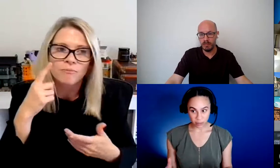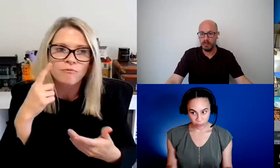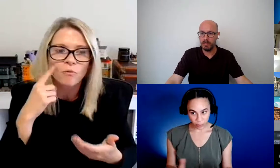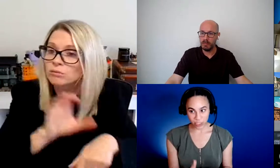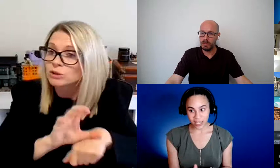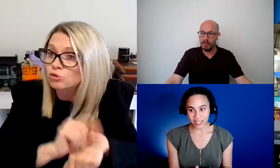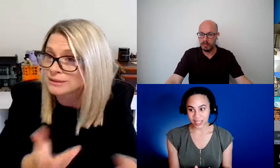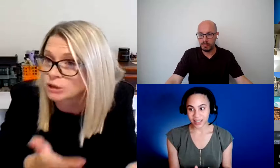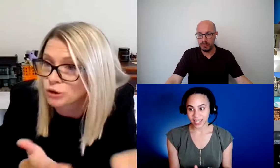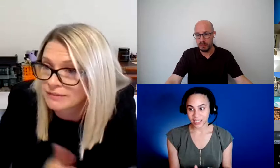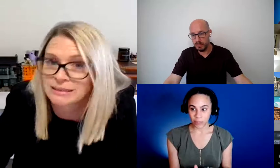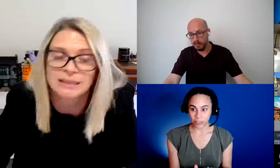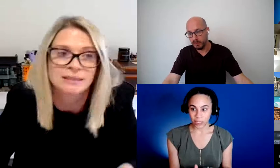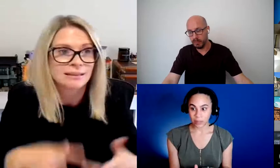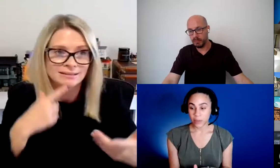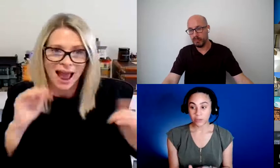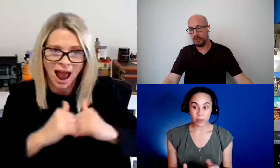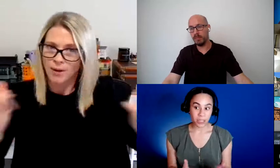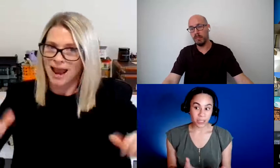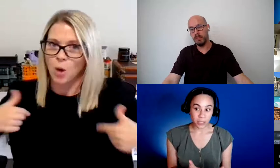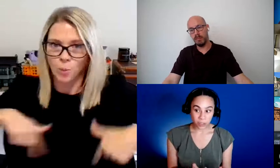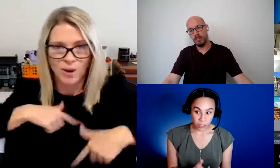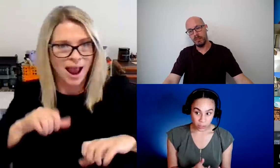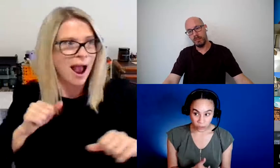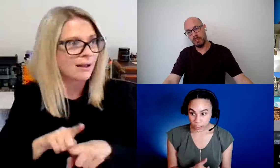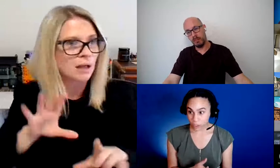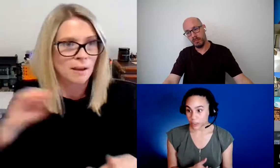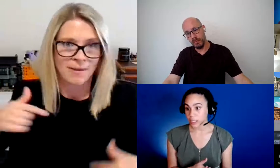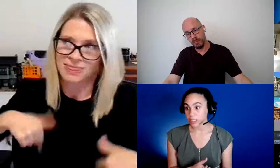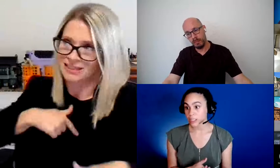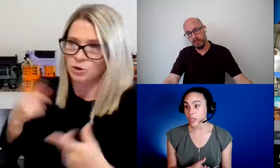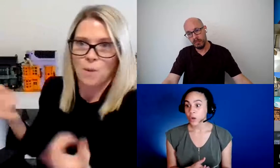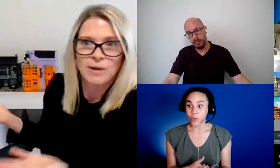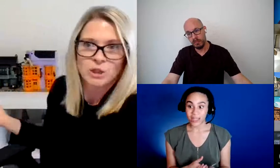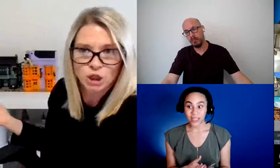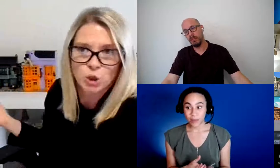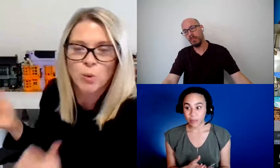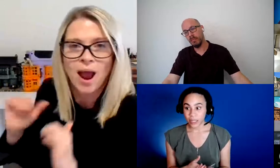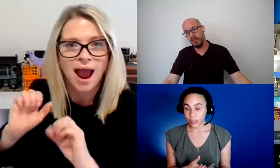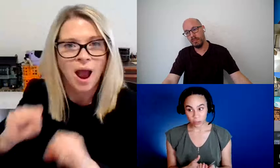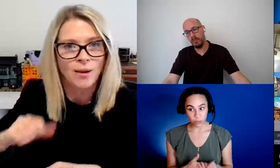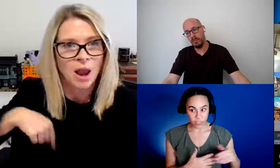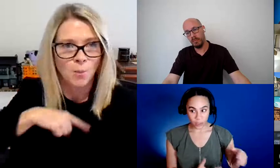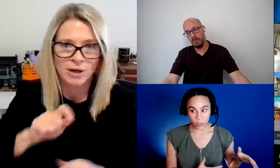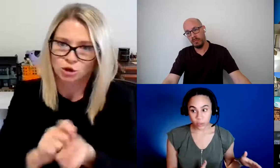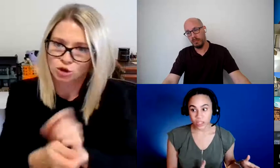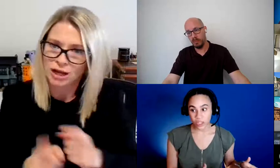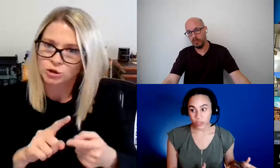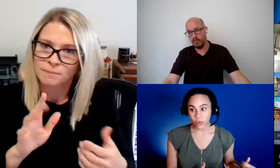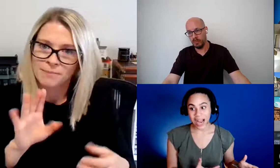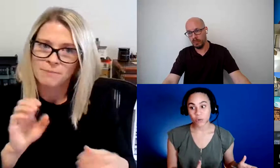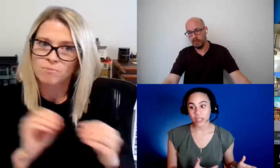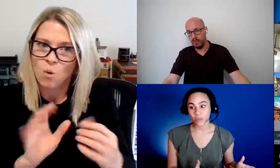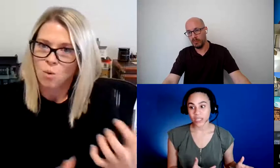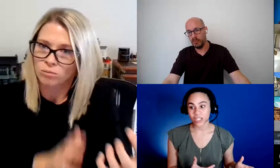specialize in that disability for maybe consulting services. We as a company, you know, this is what we do. How can we